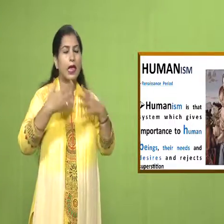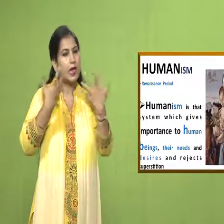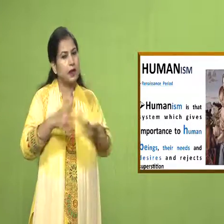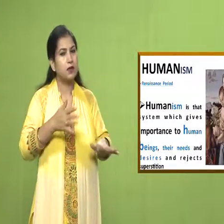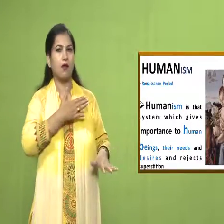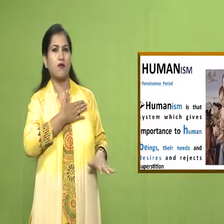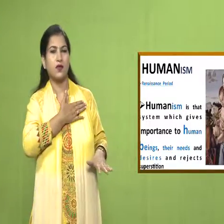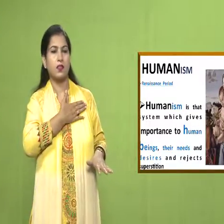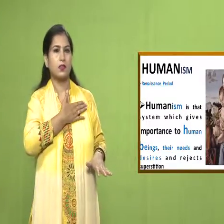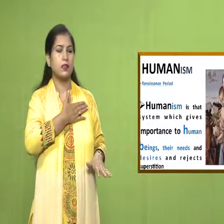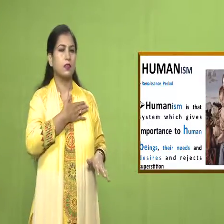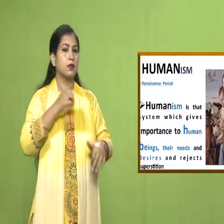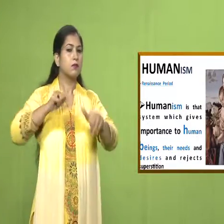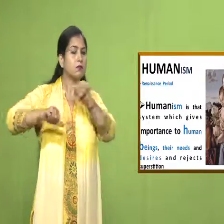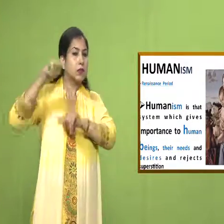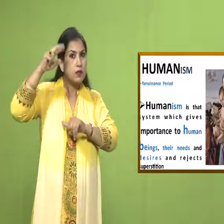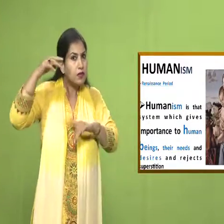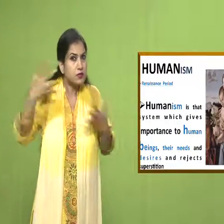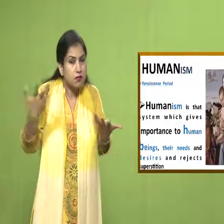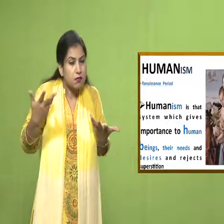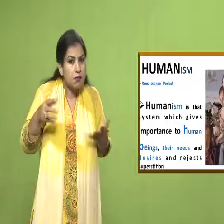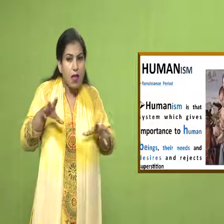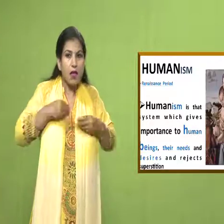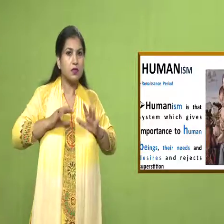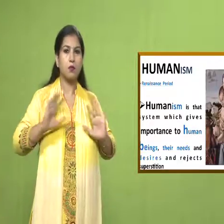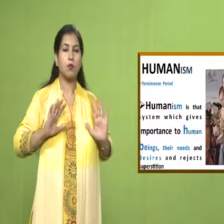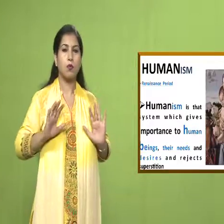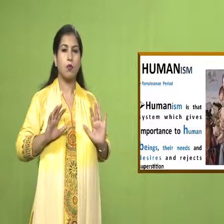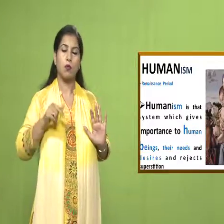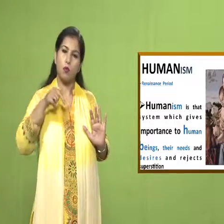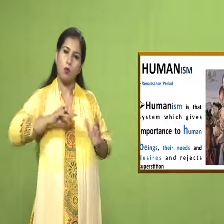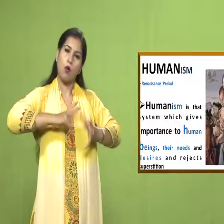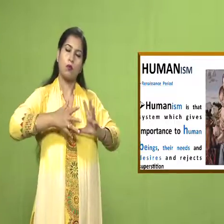adopting scientific and logical ideas.